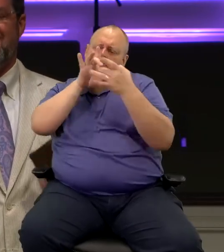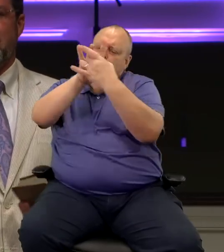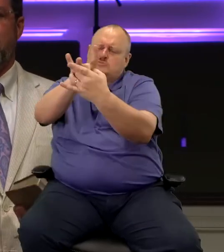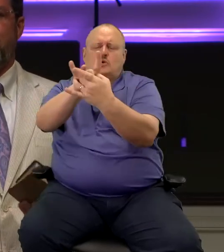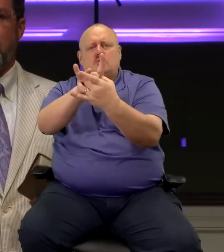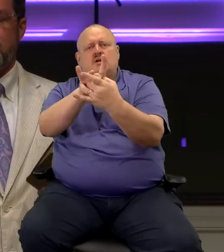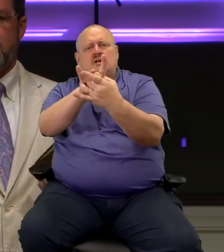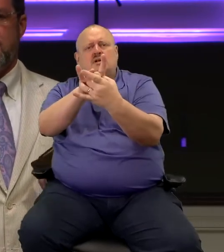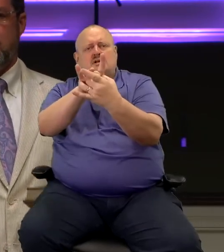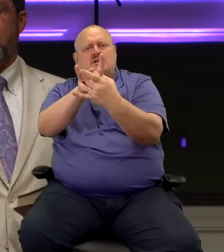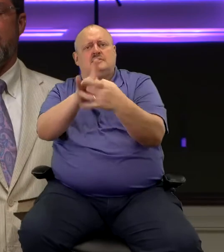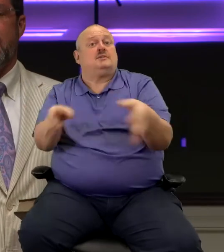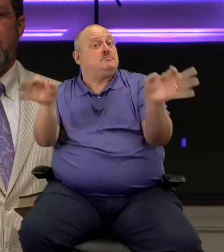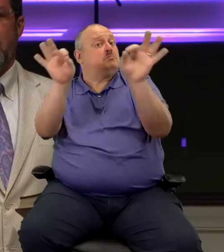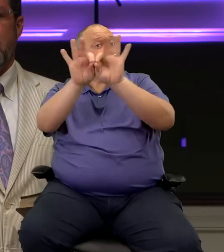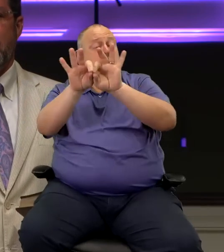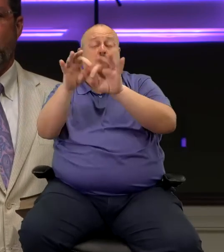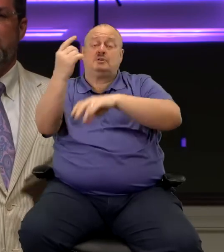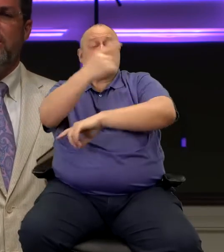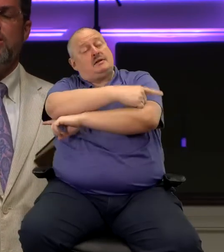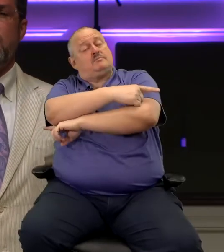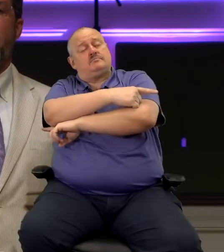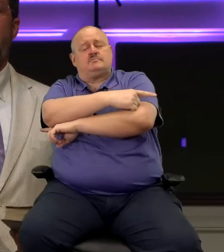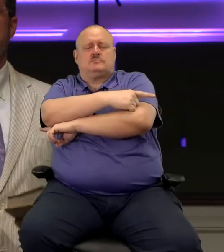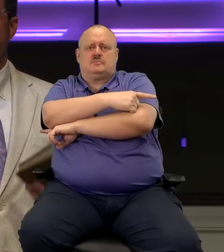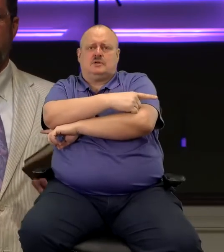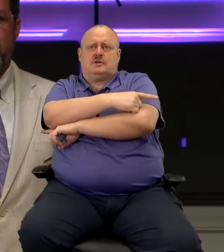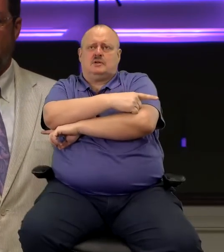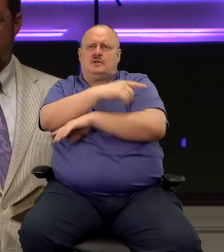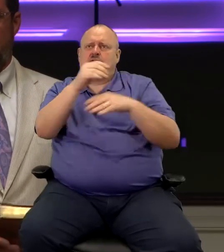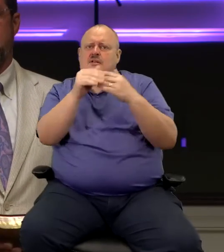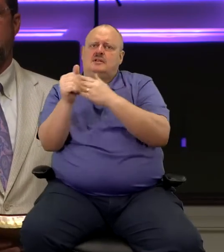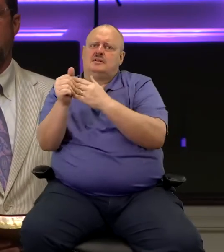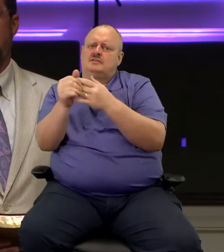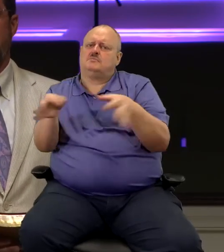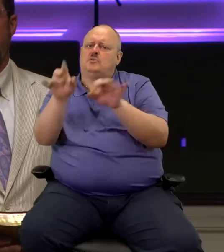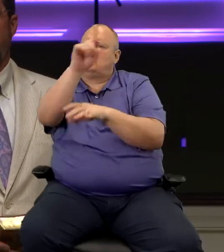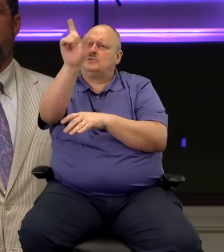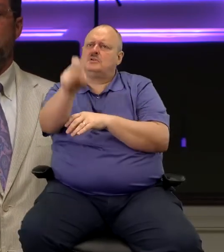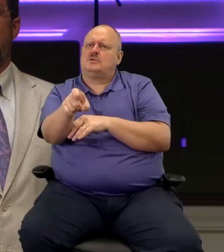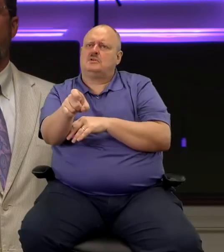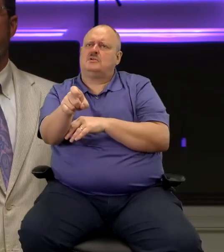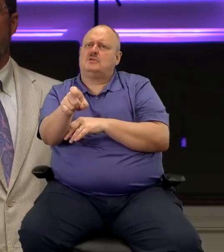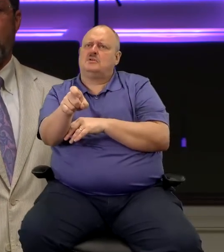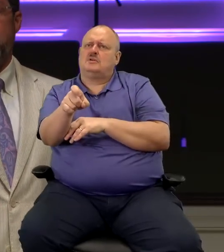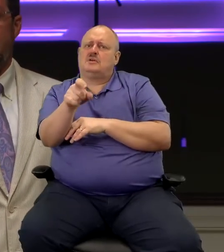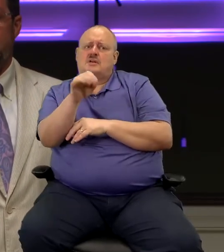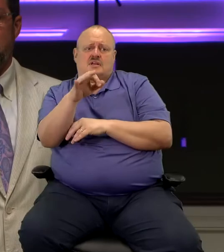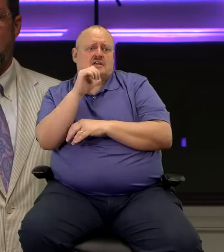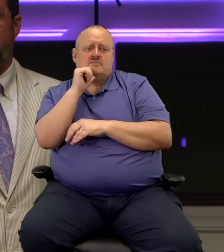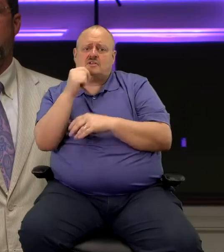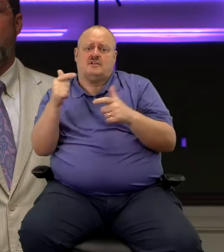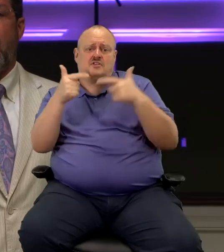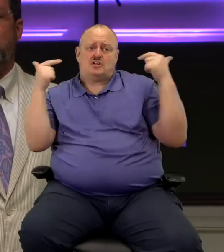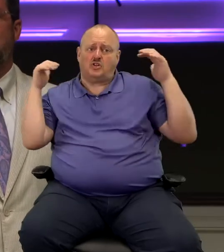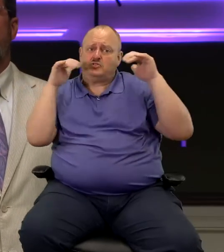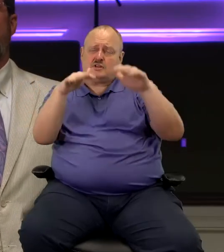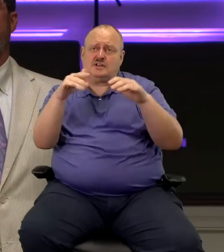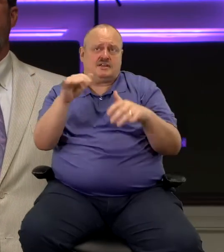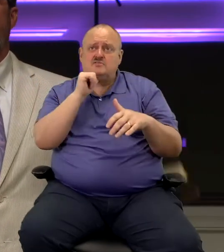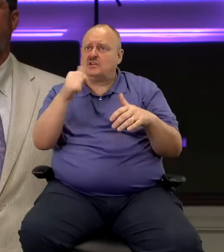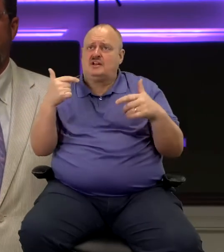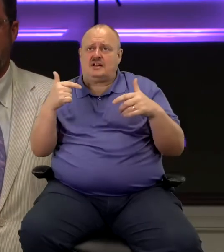this significant day. Which leads me to ask a very important question. If we don't have the large gatherings, and if we don't